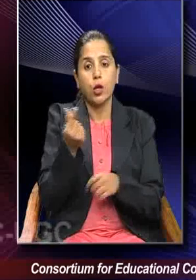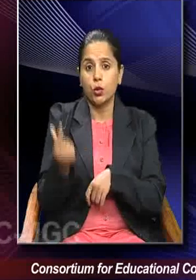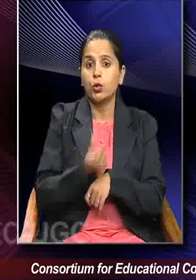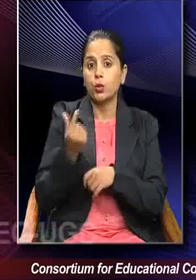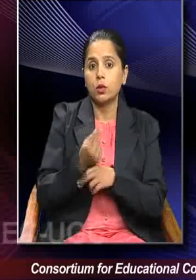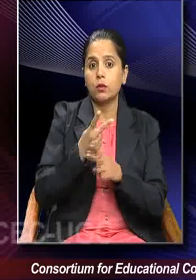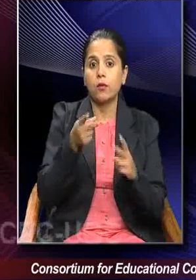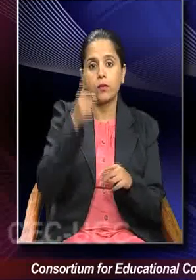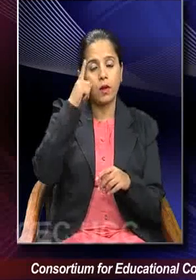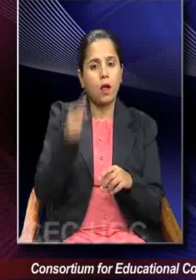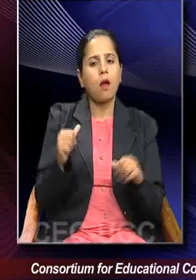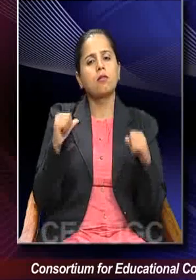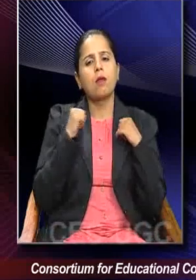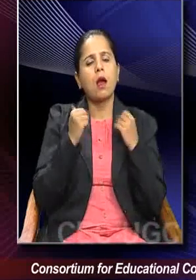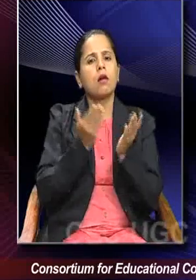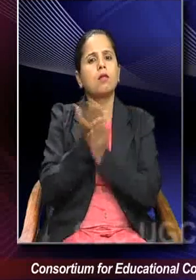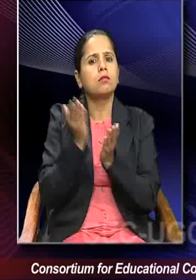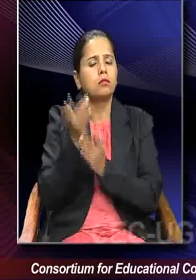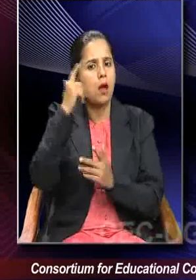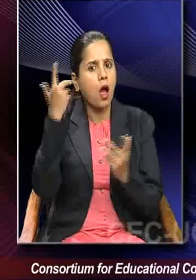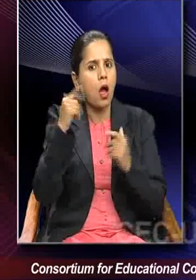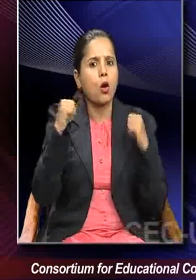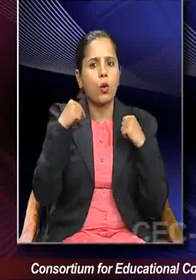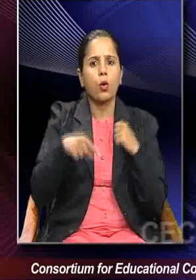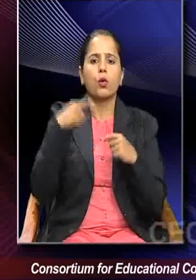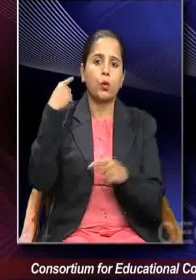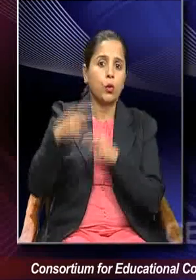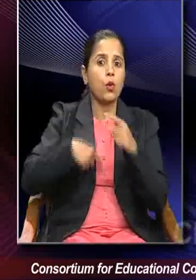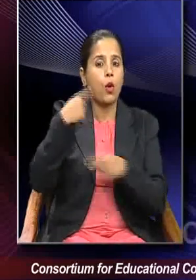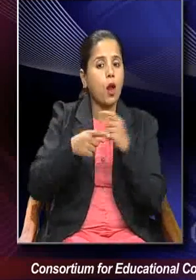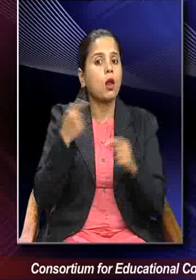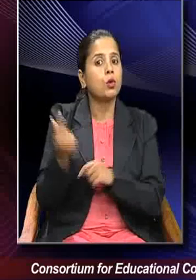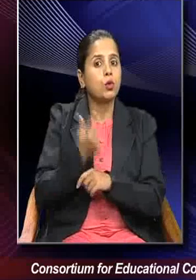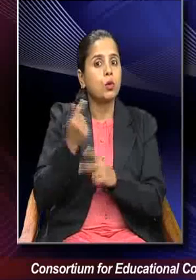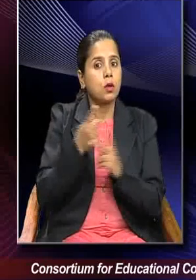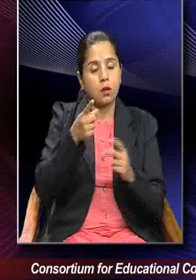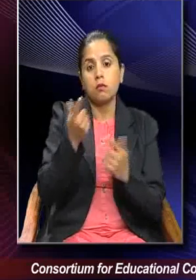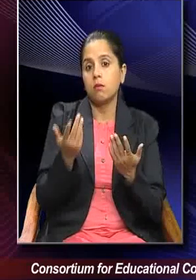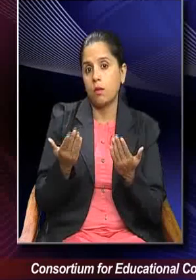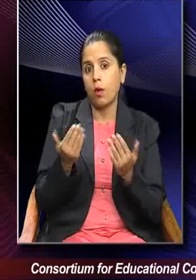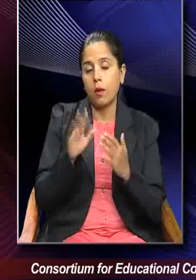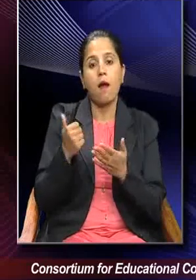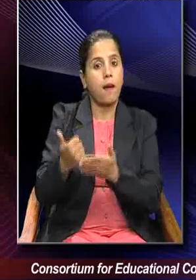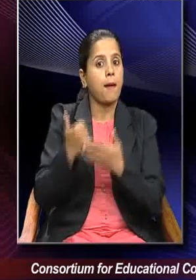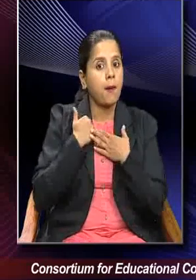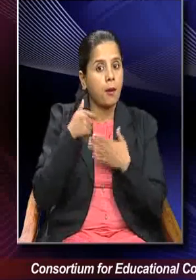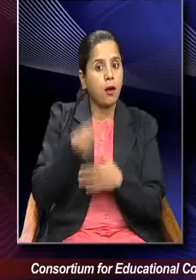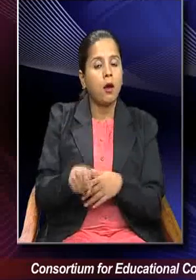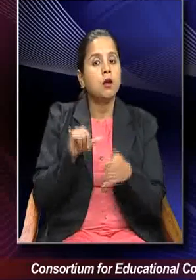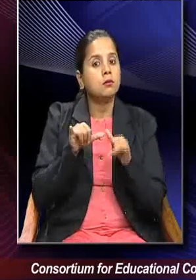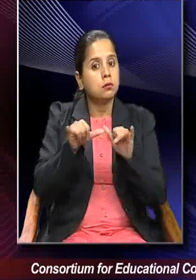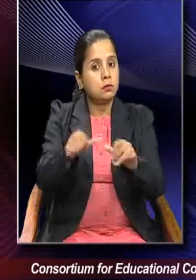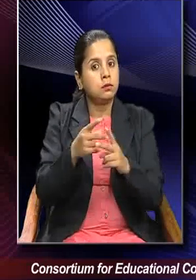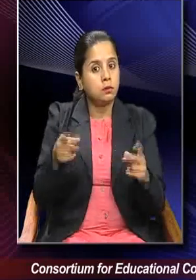Utilizing the relaxation techniques on a regular basis can also help in managing